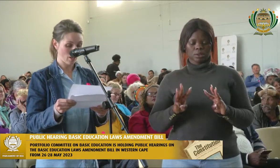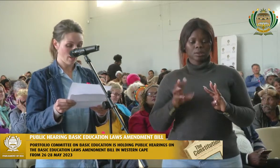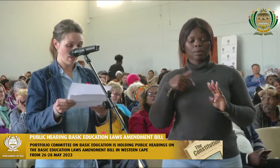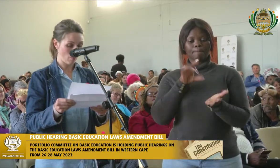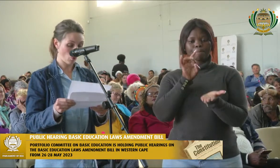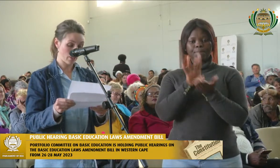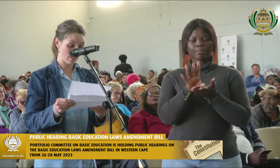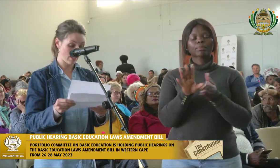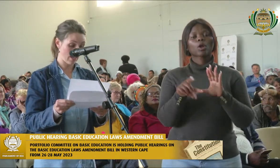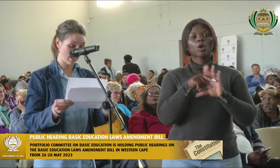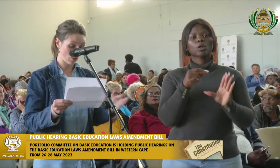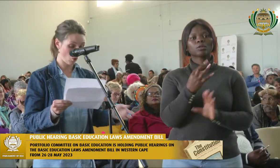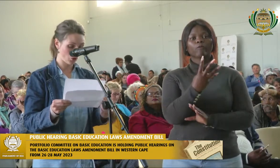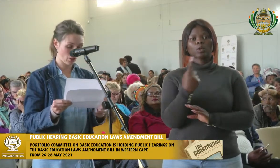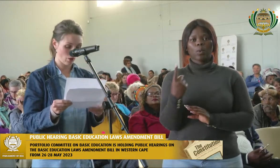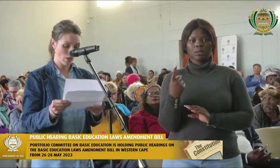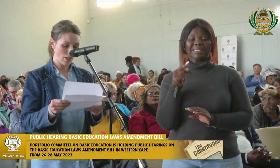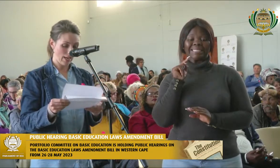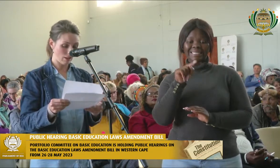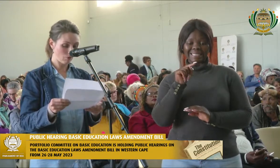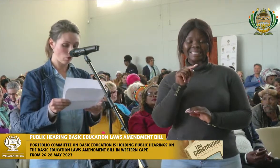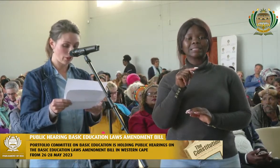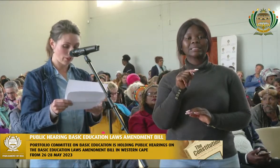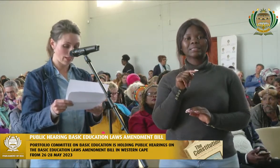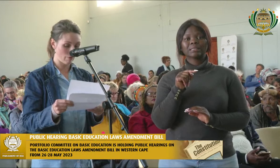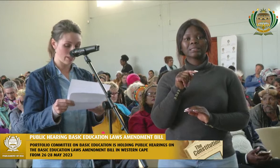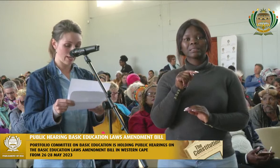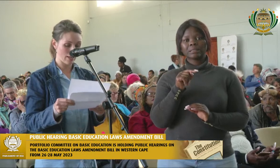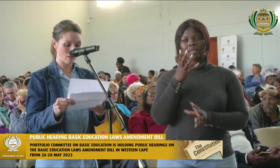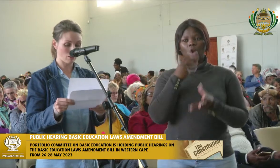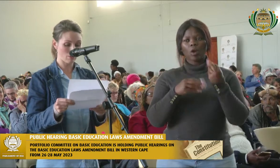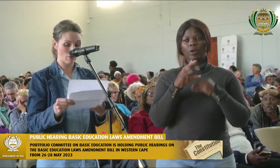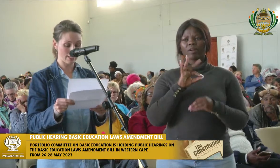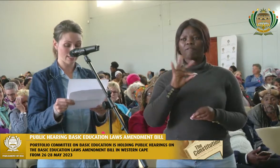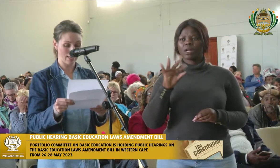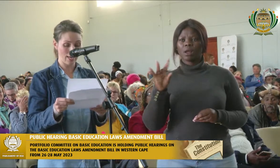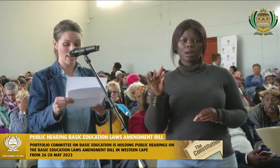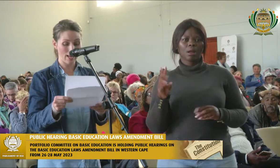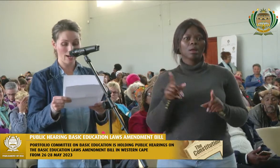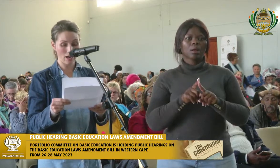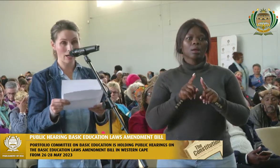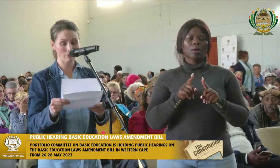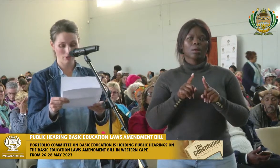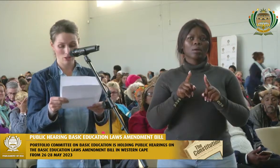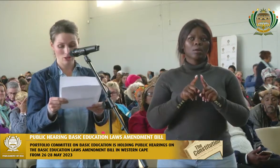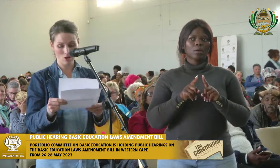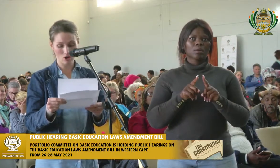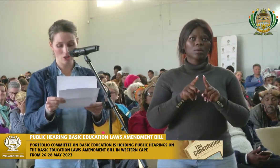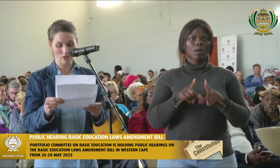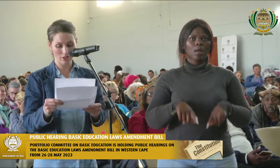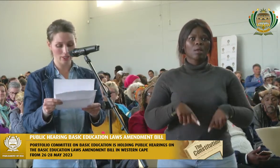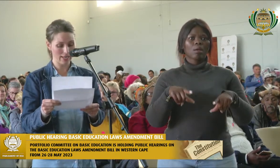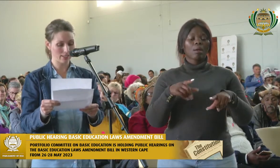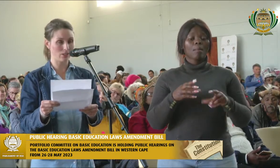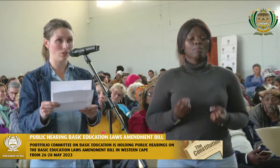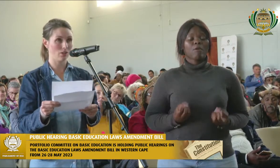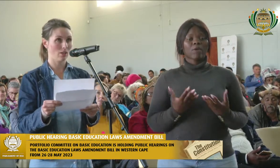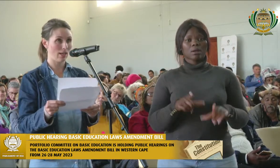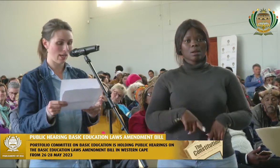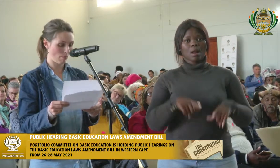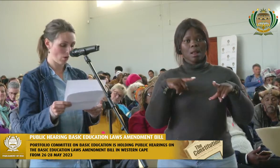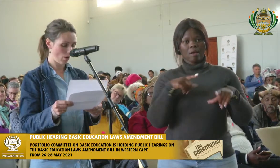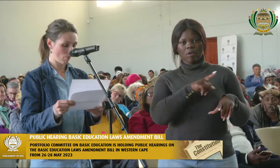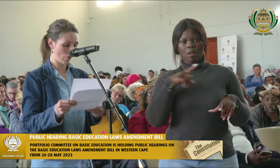41, which is also L for learning every day, cultivating a lifelong learning